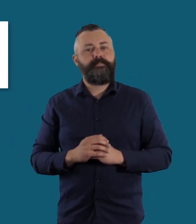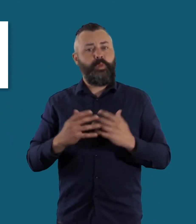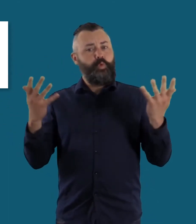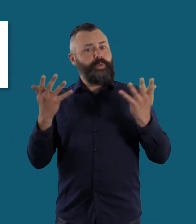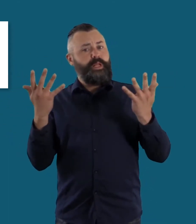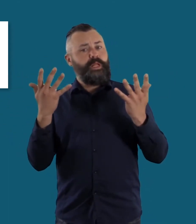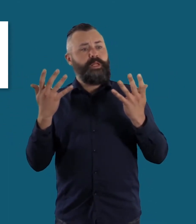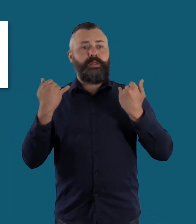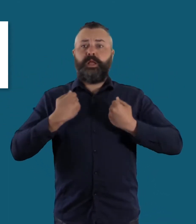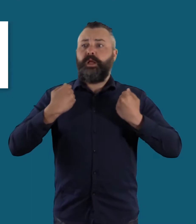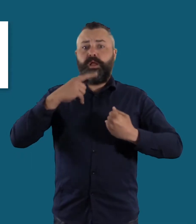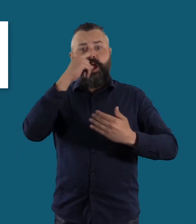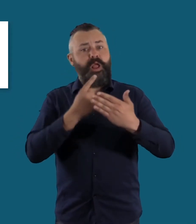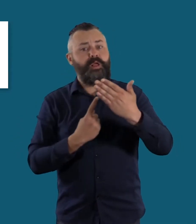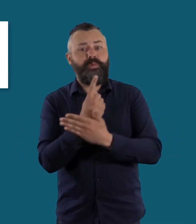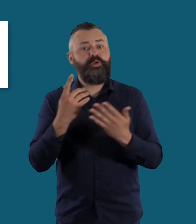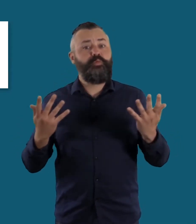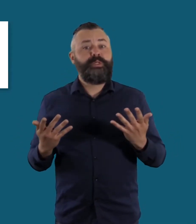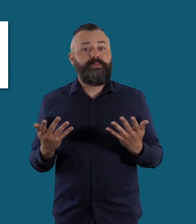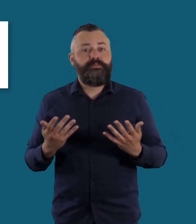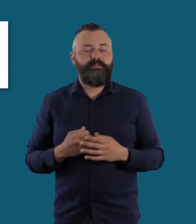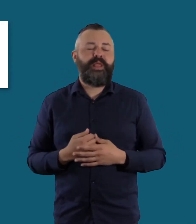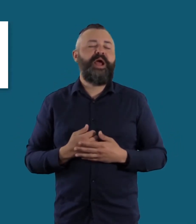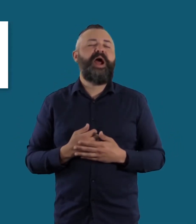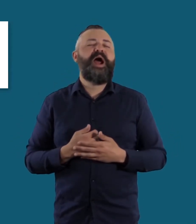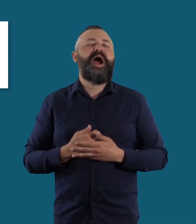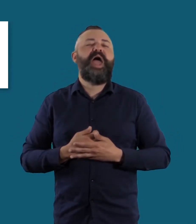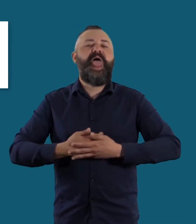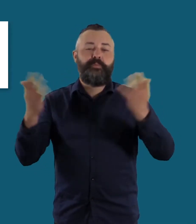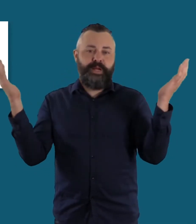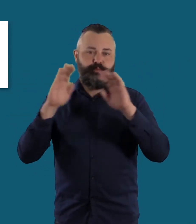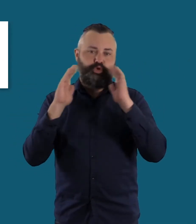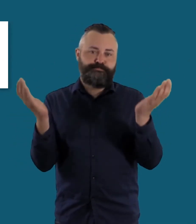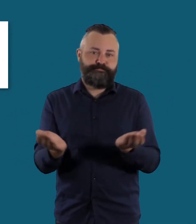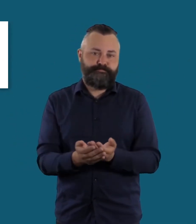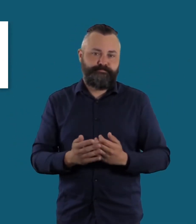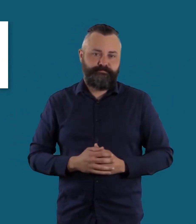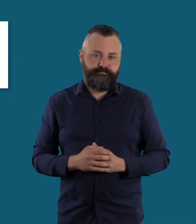stage is considered a global pandemic. Epidemics and pandemics can occur anywhere in the world.